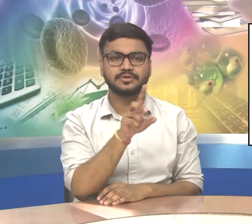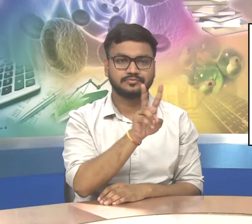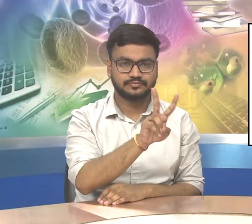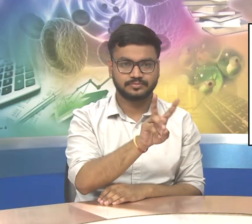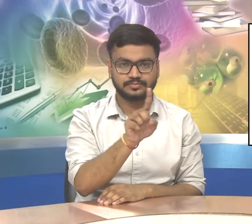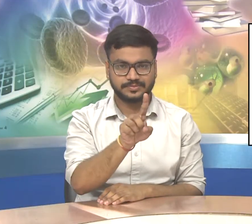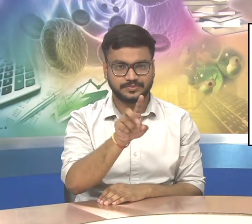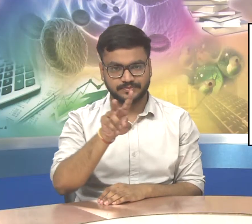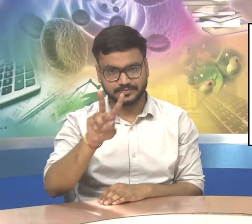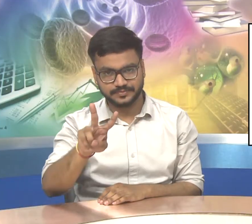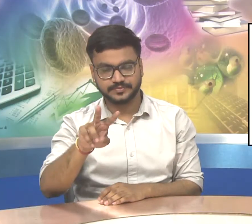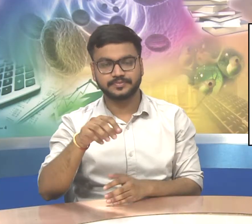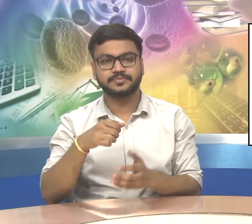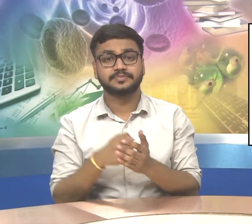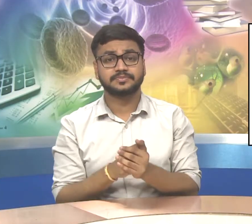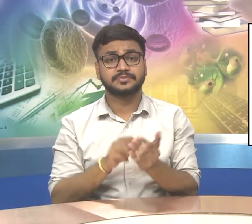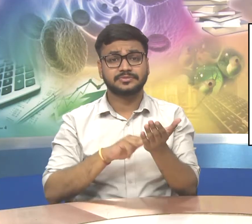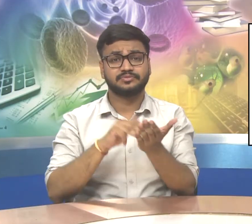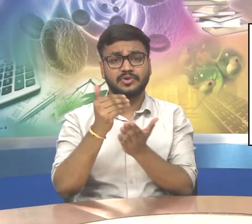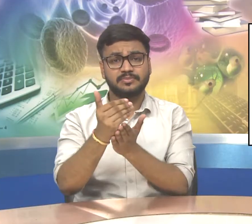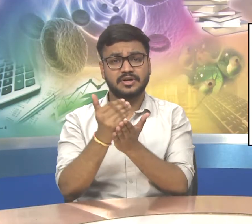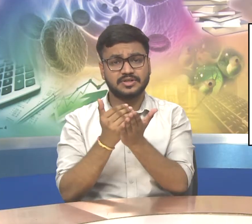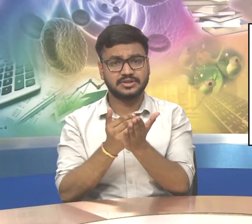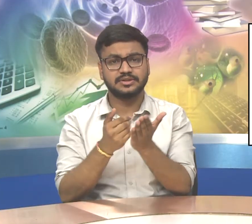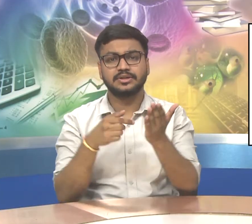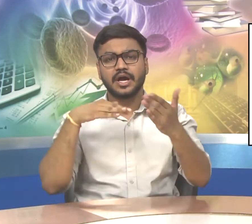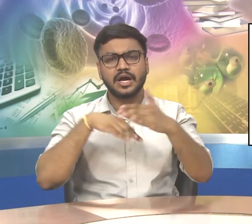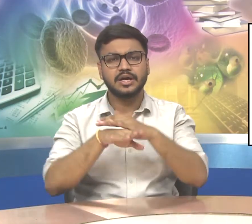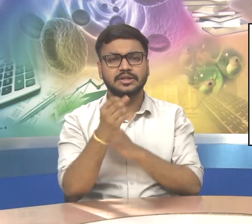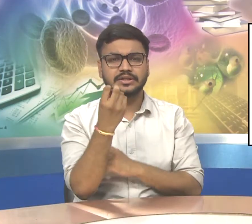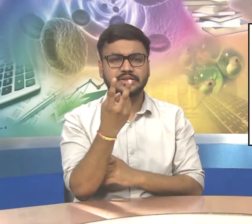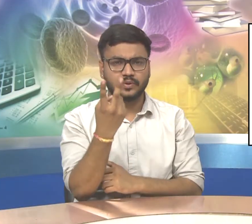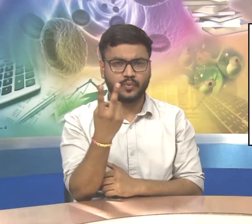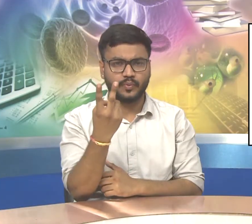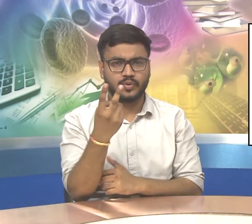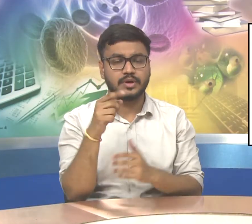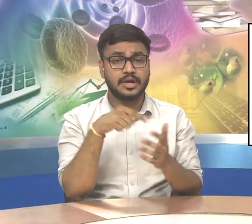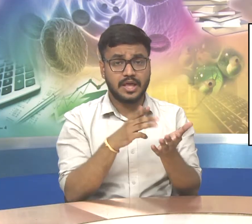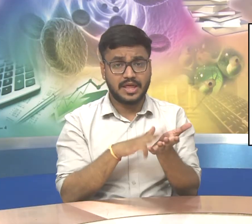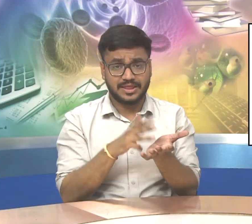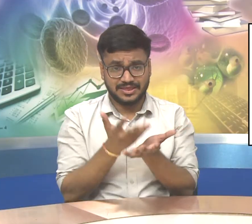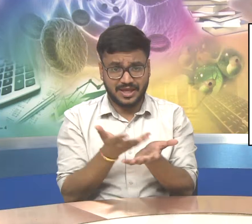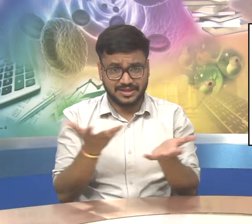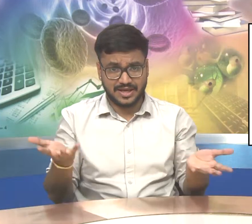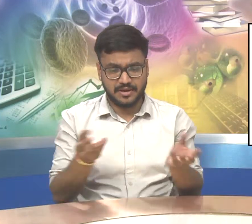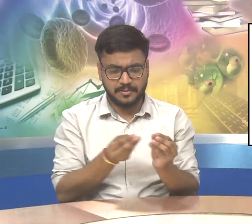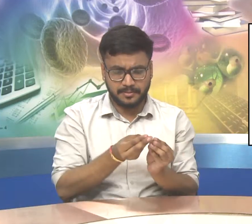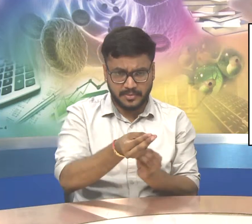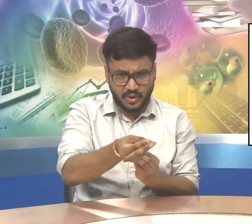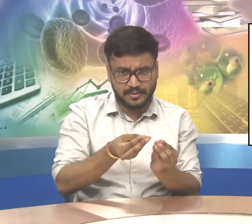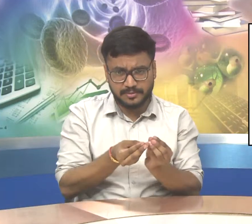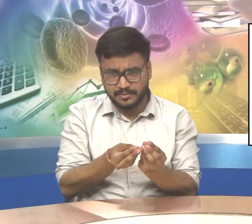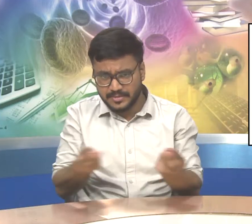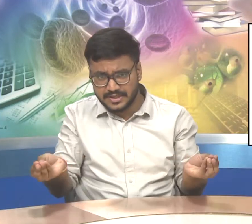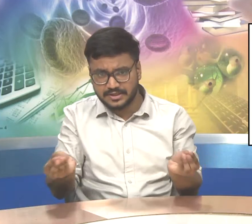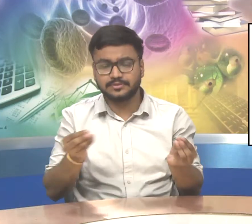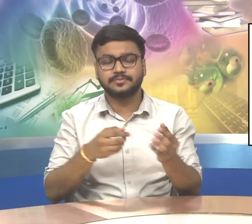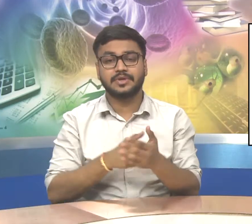Class 10, book number 212, module number 2, Matter in our surroundings.